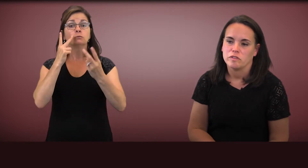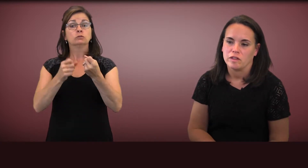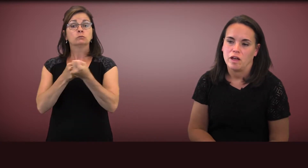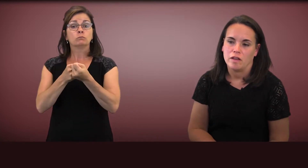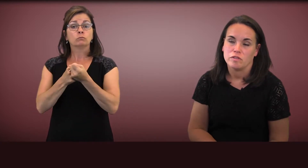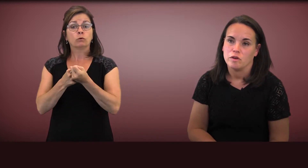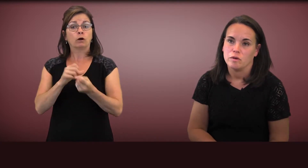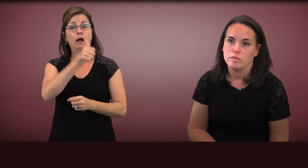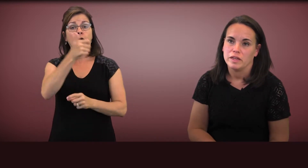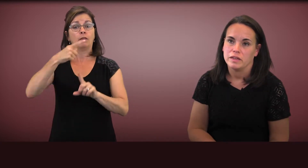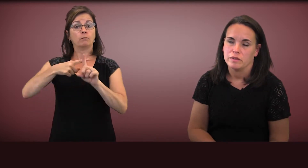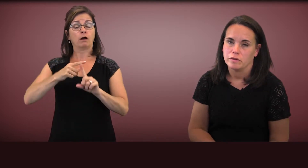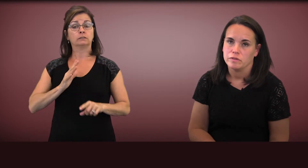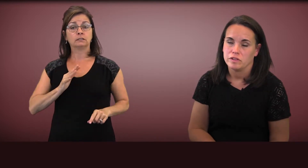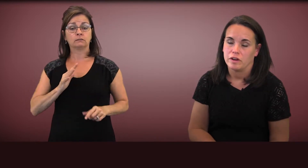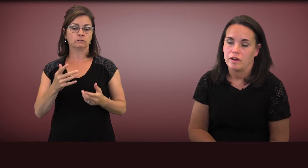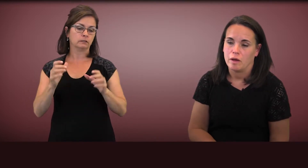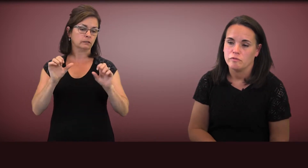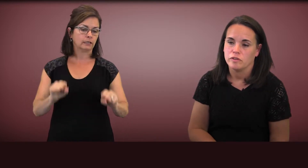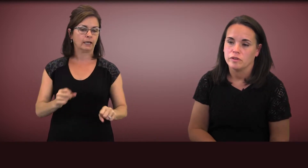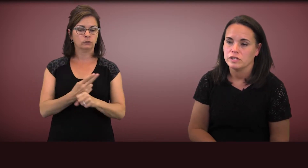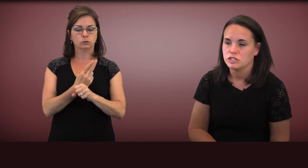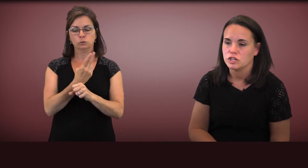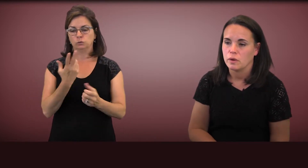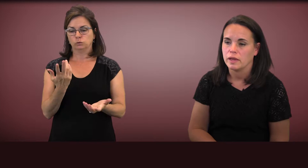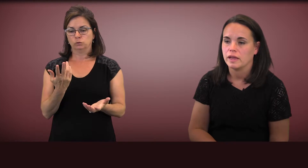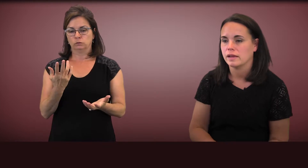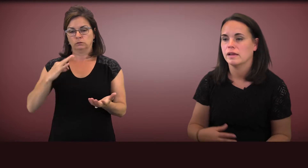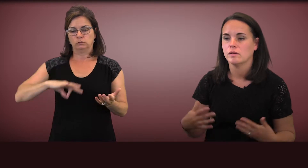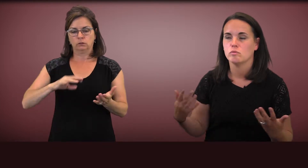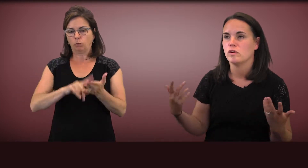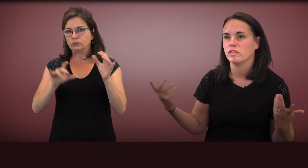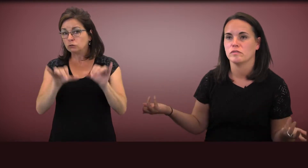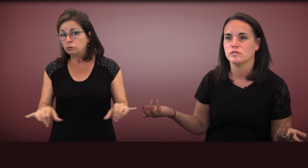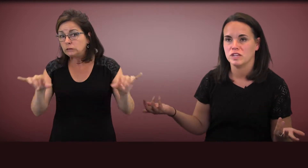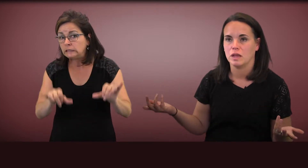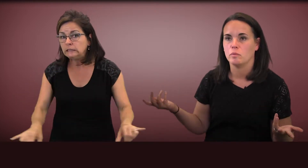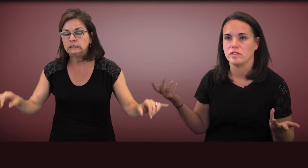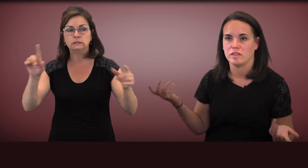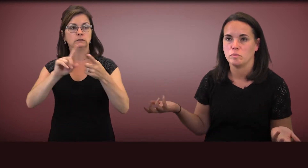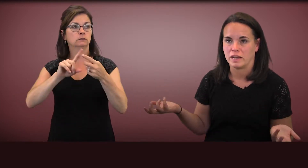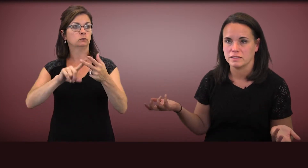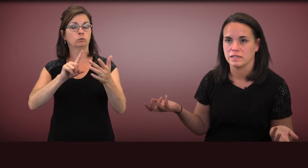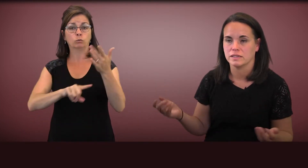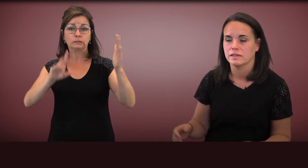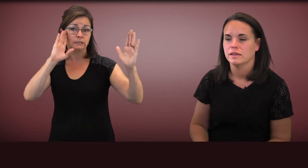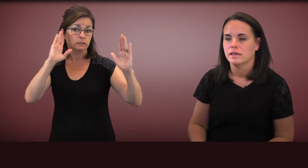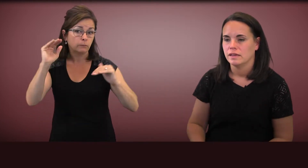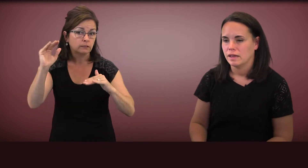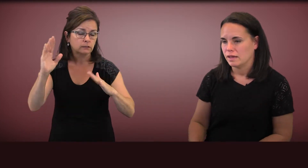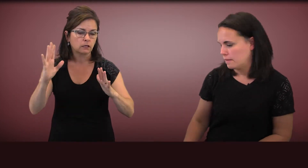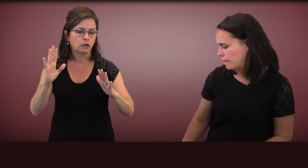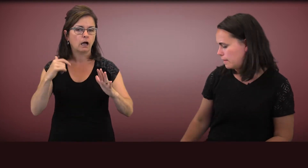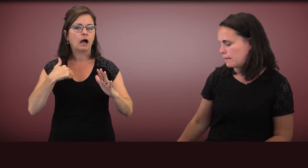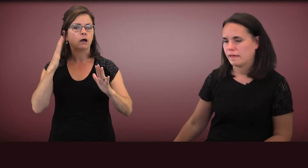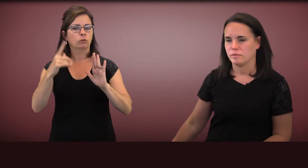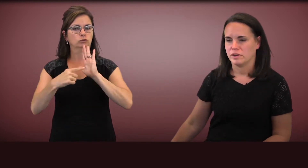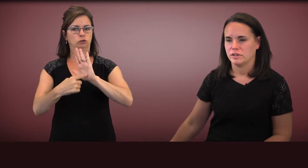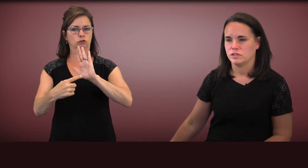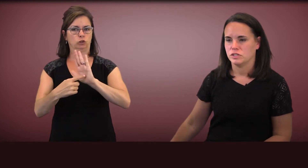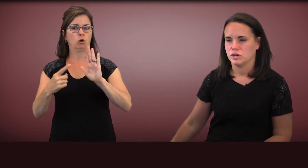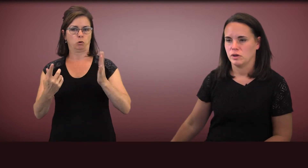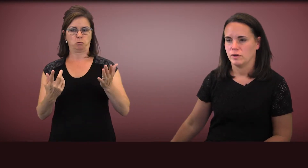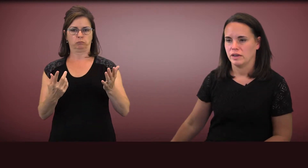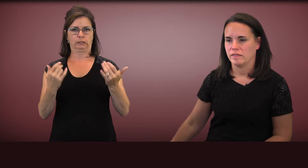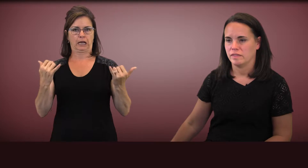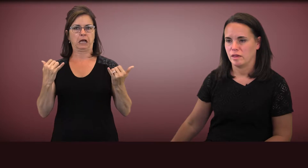Visual supports can also be used and are helpful in showing what's the routine, what's expected. I'm going